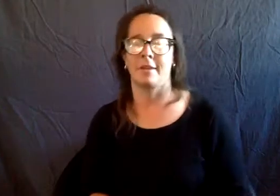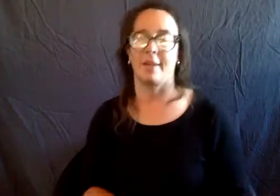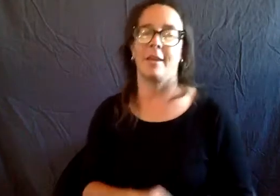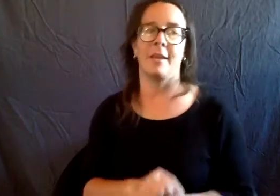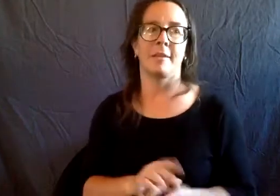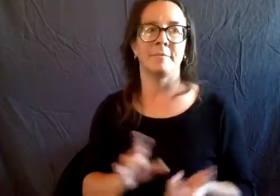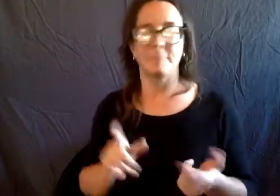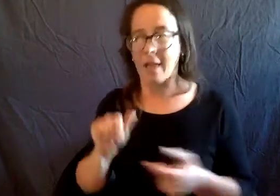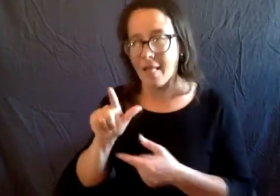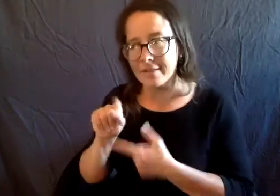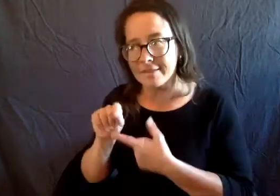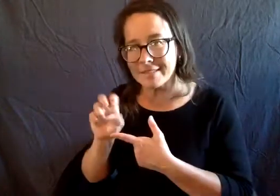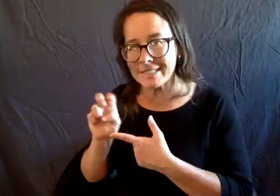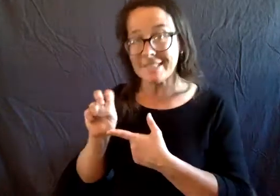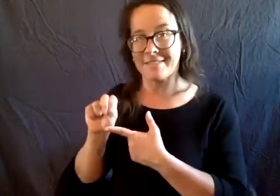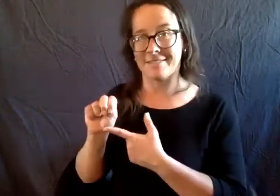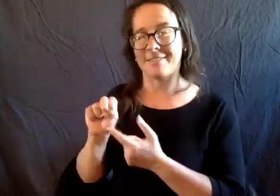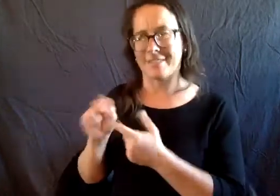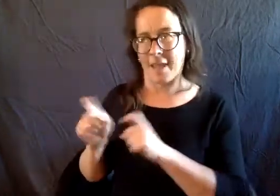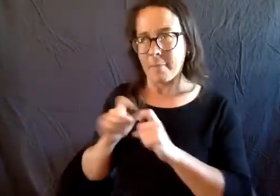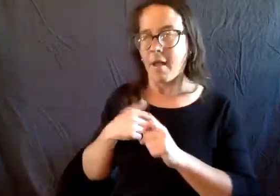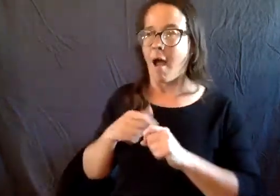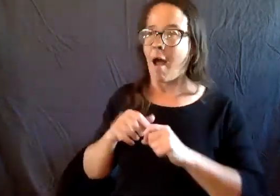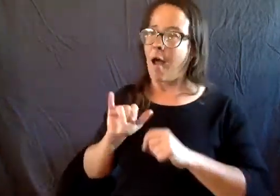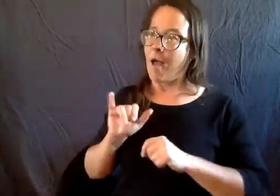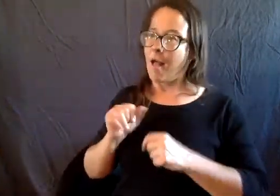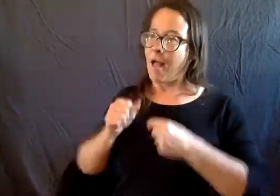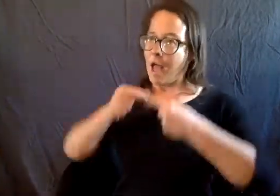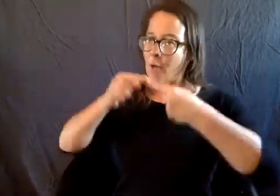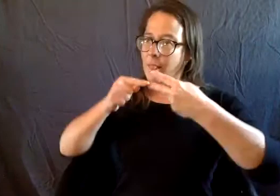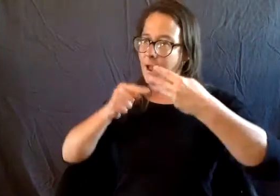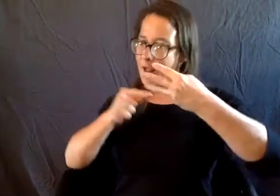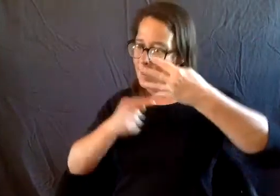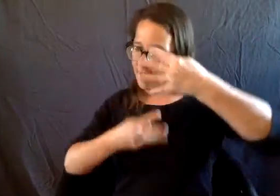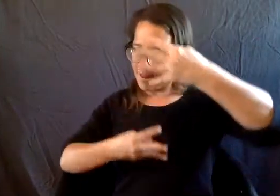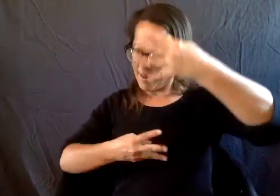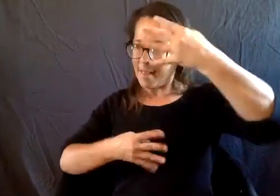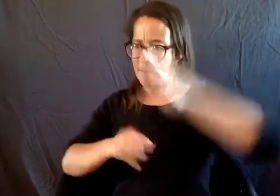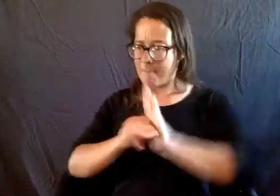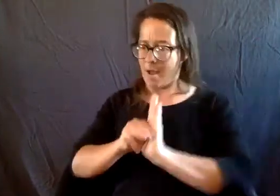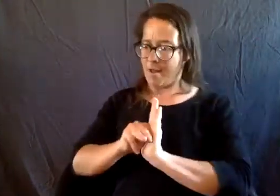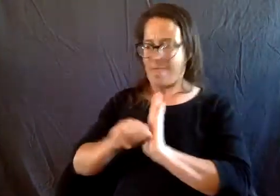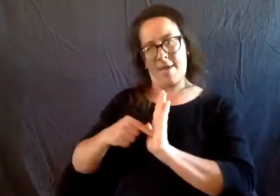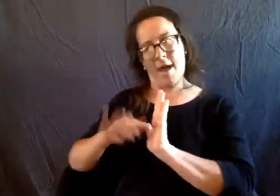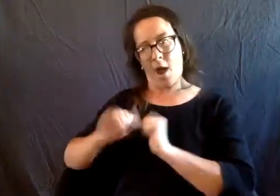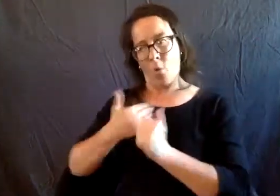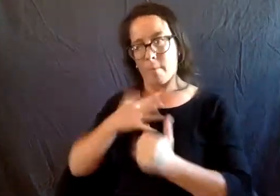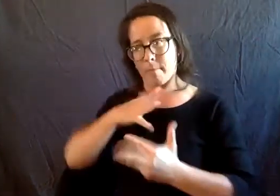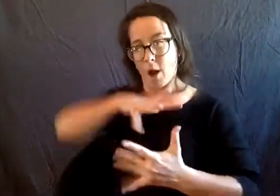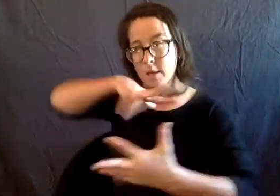very outlined model of, here's how you participate in life. I